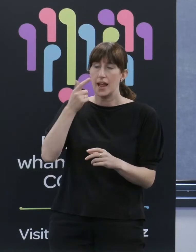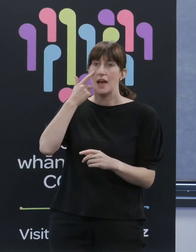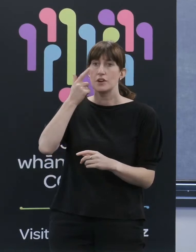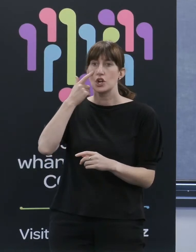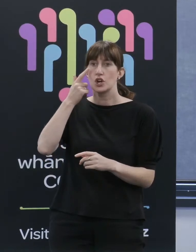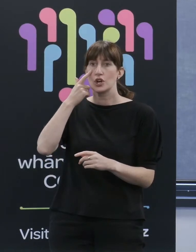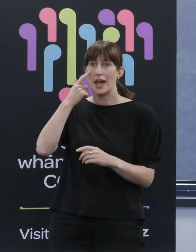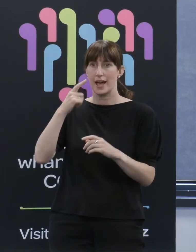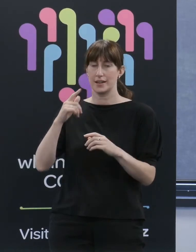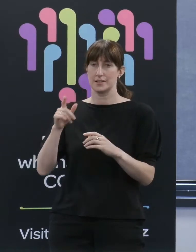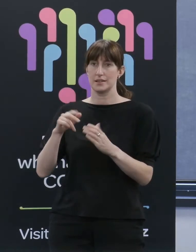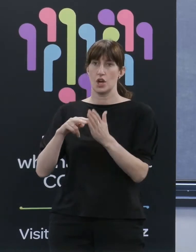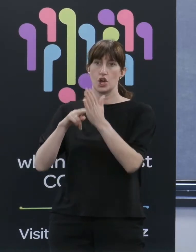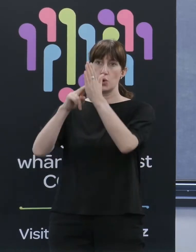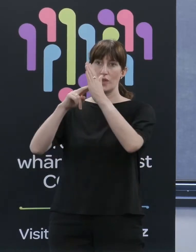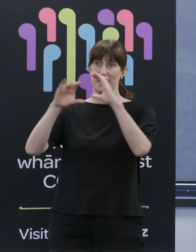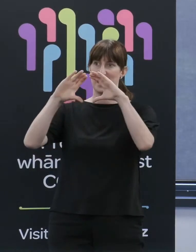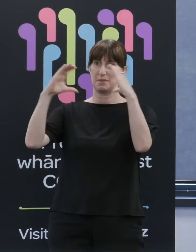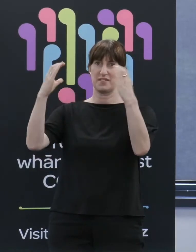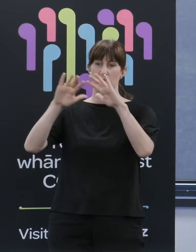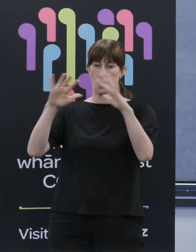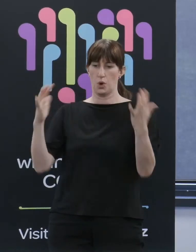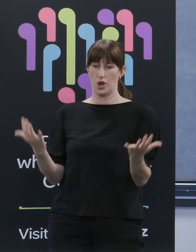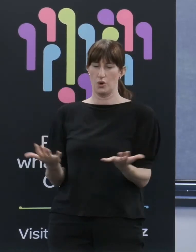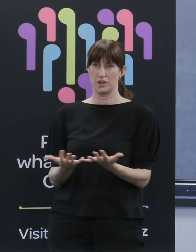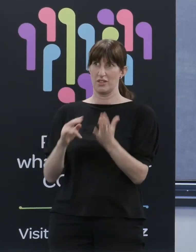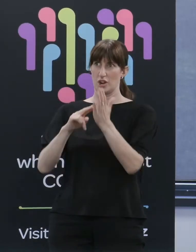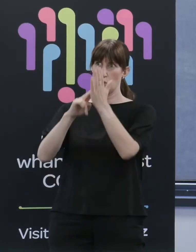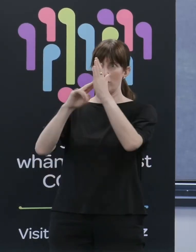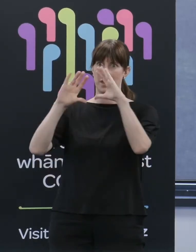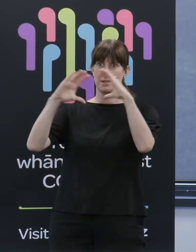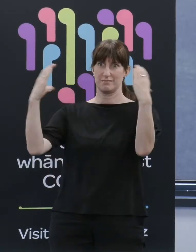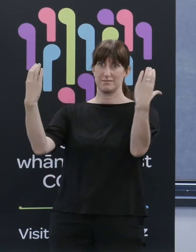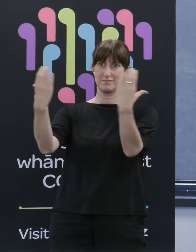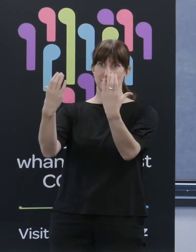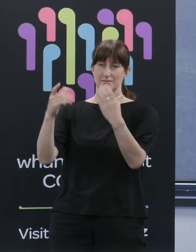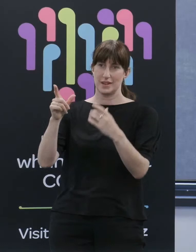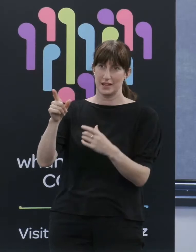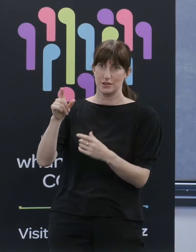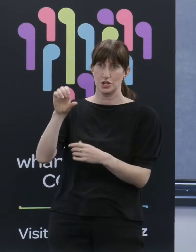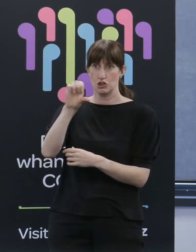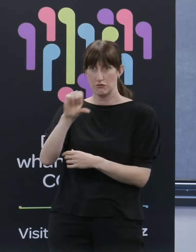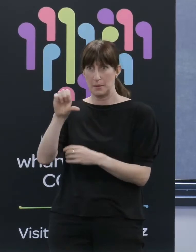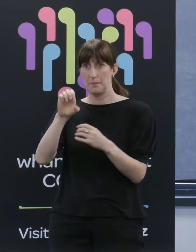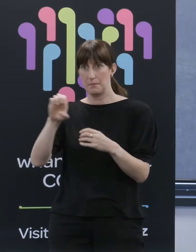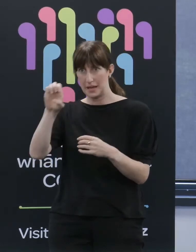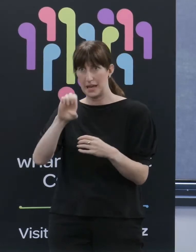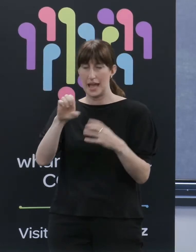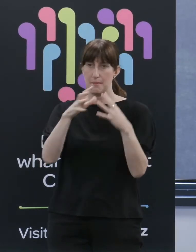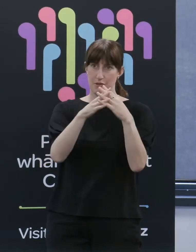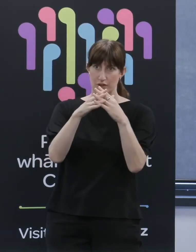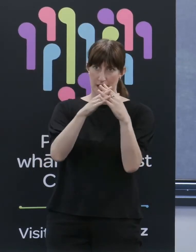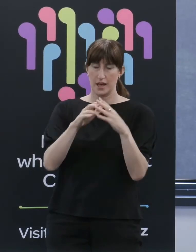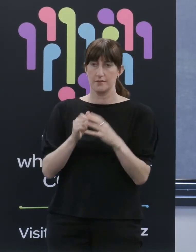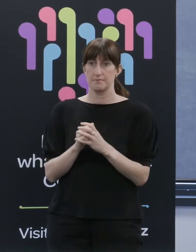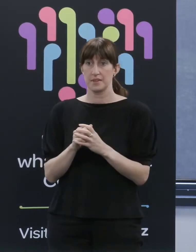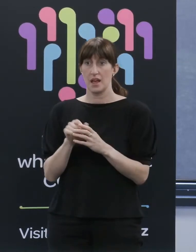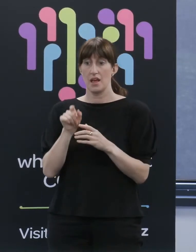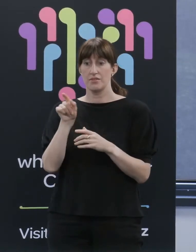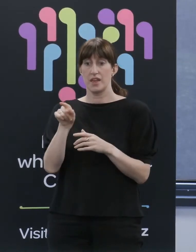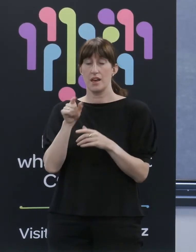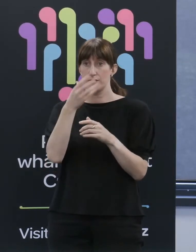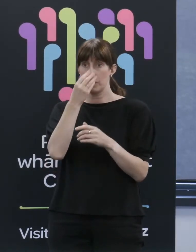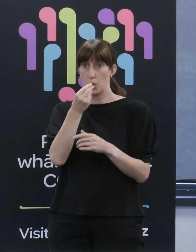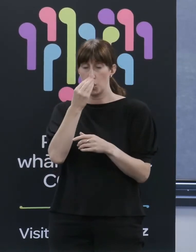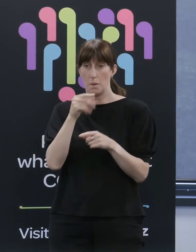Two interesting things from the Northern Hemisphere flu season. First of all, a lot of the flu there was the type A rather than type B